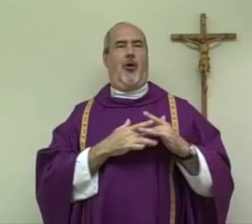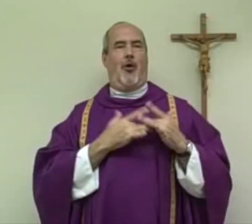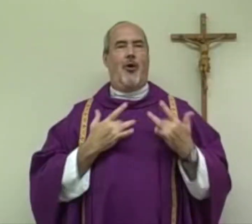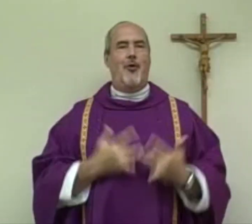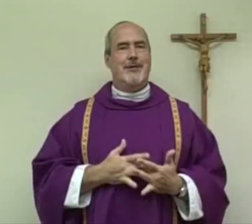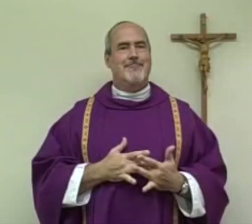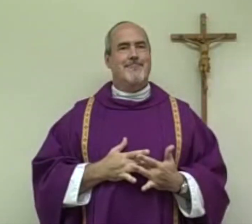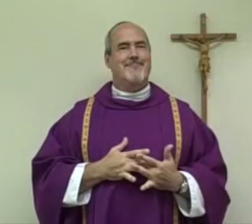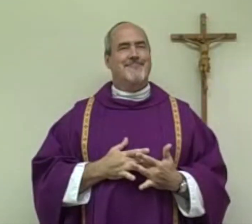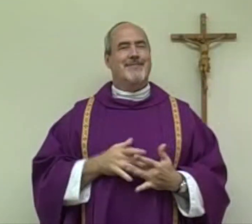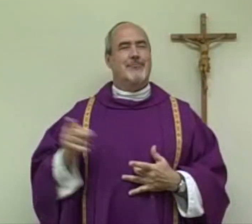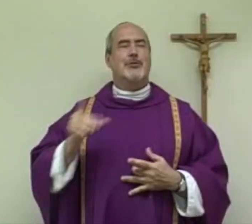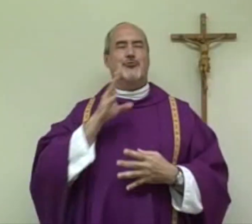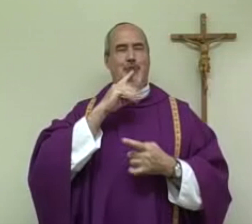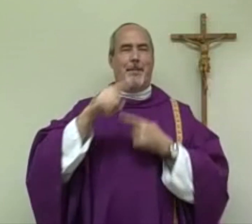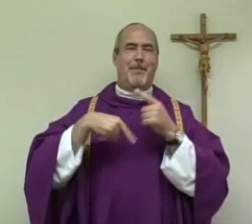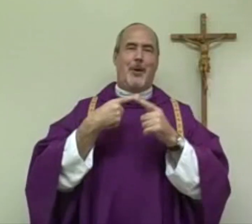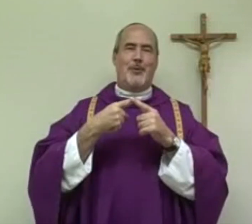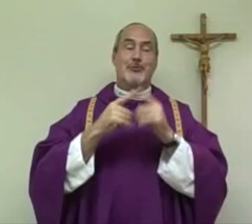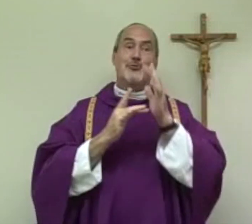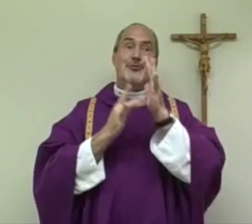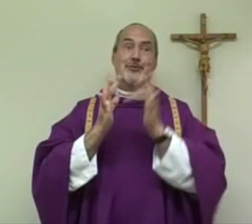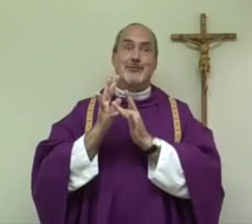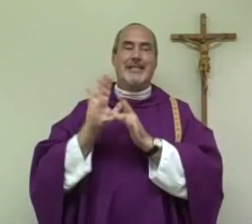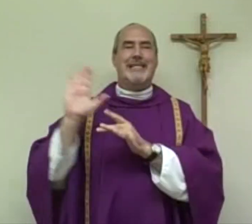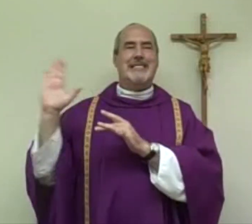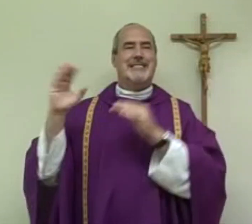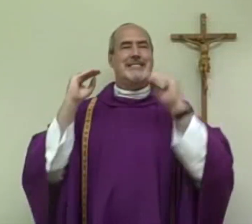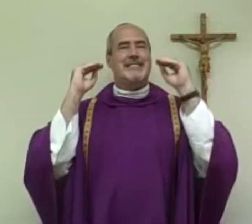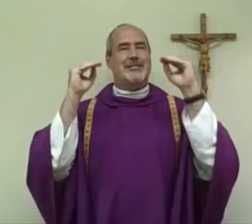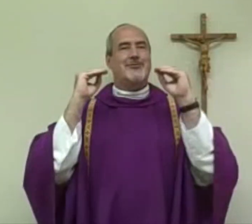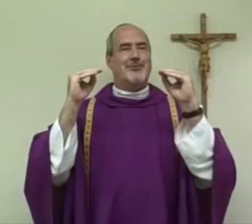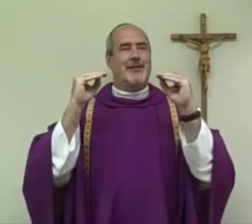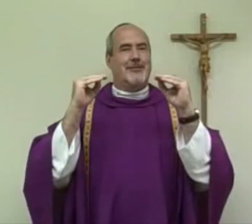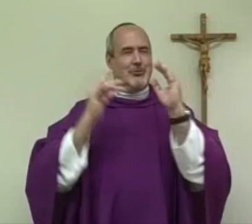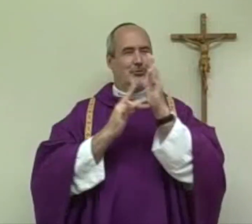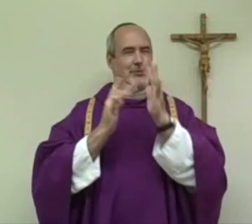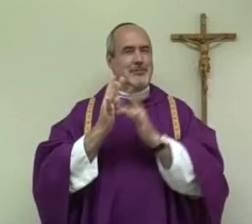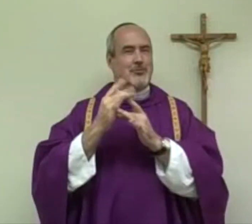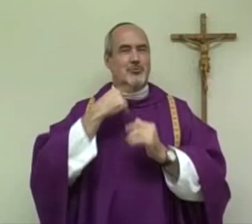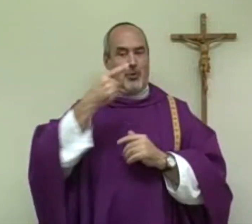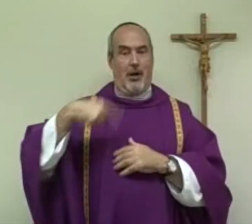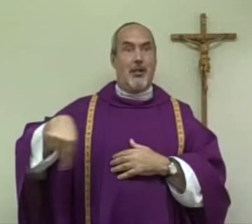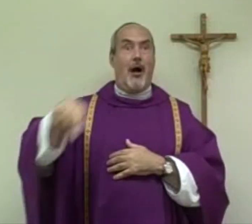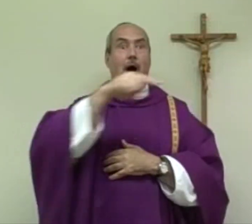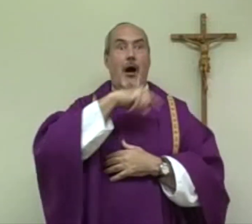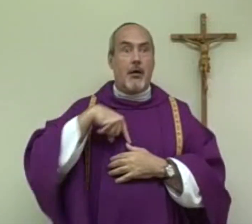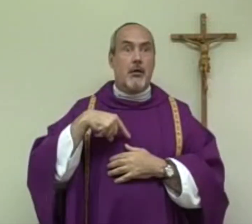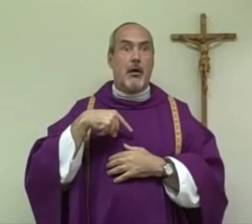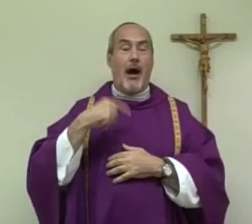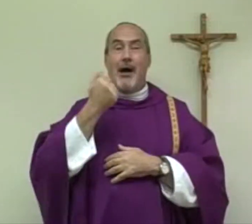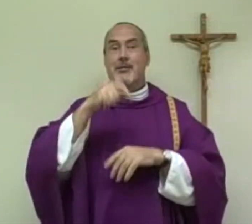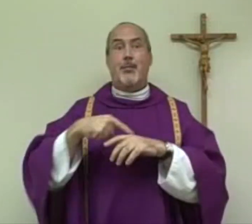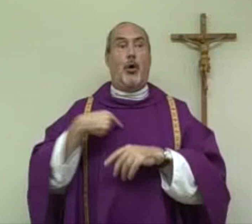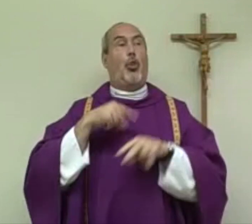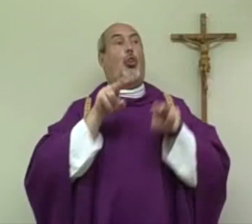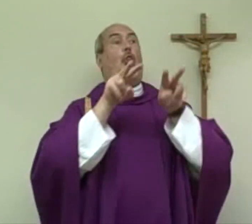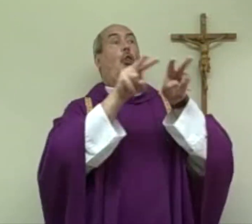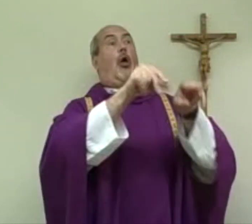lusted after another person, he knew that that was an affair of the heart. And he was talking about Jesus' teachings, where